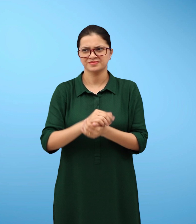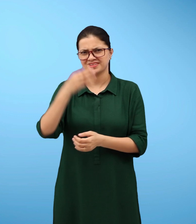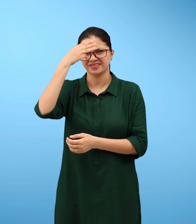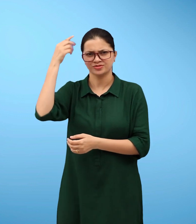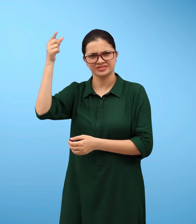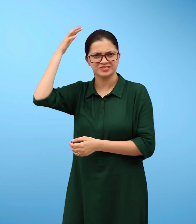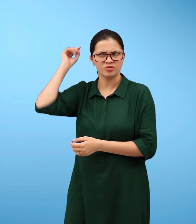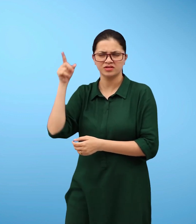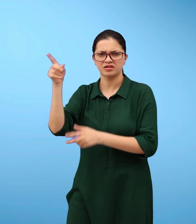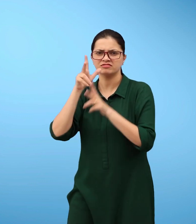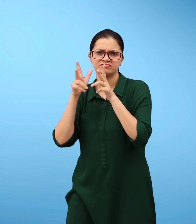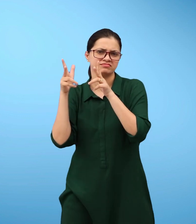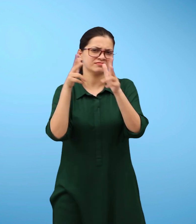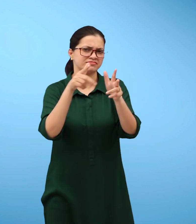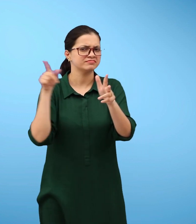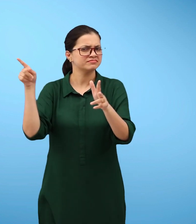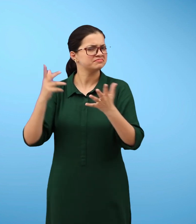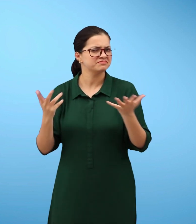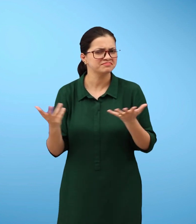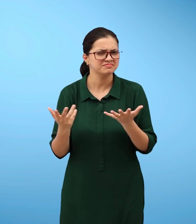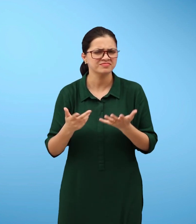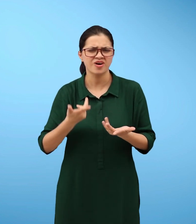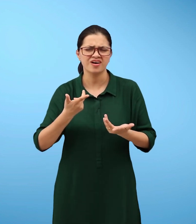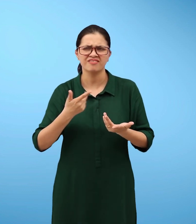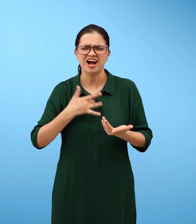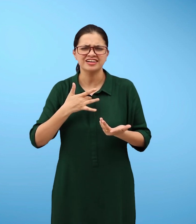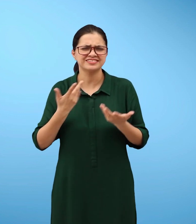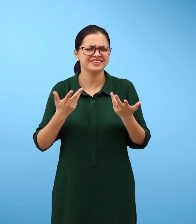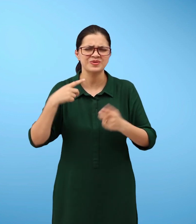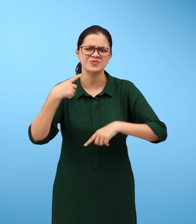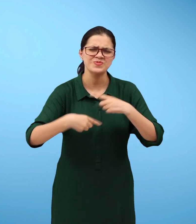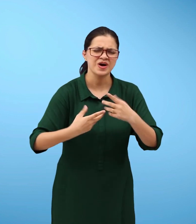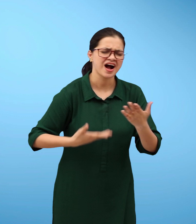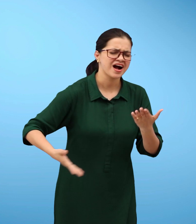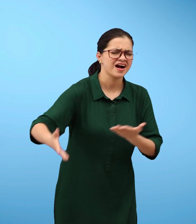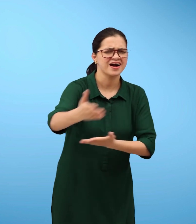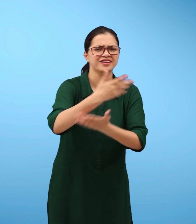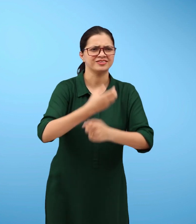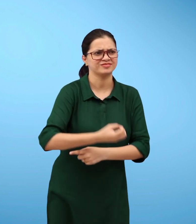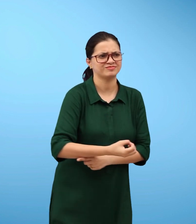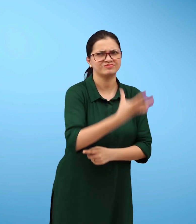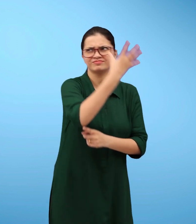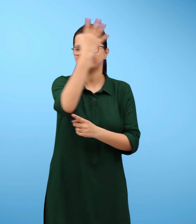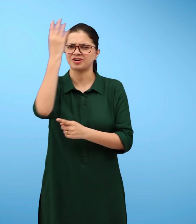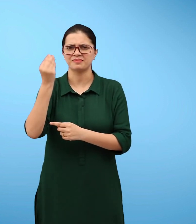He stated that day and night were caused by the rotation of the earth on its